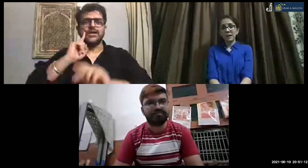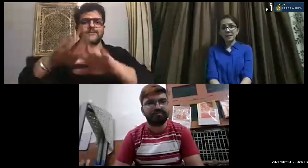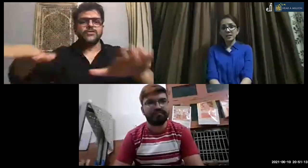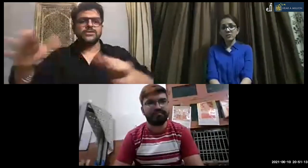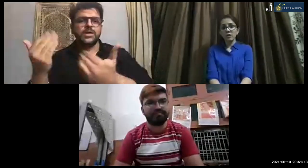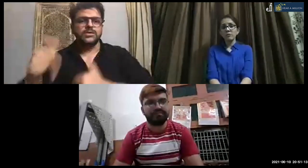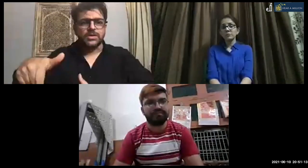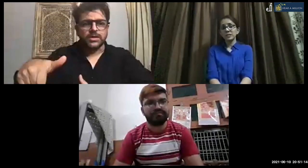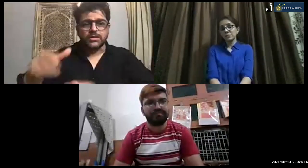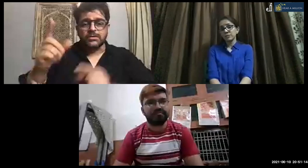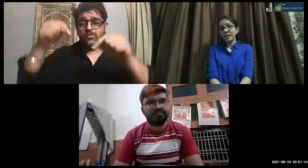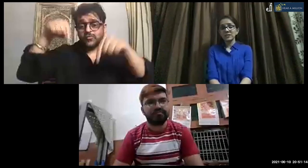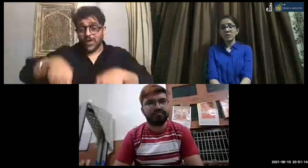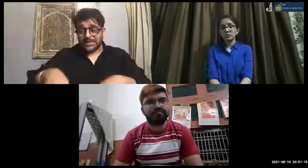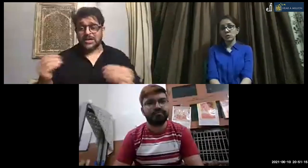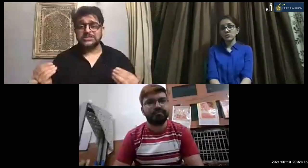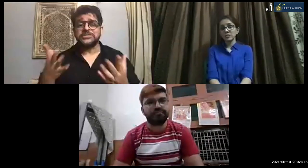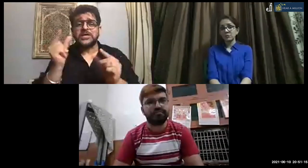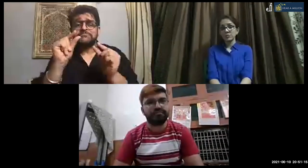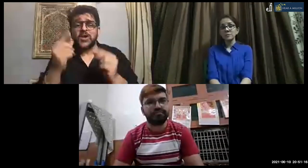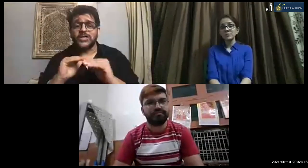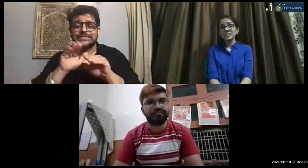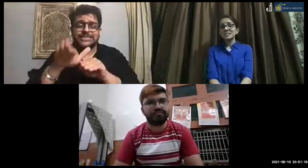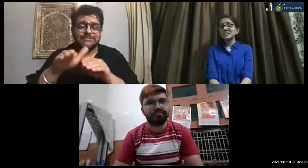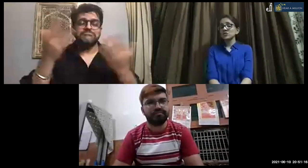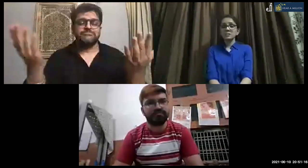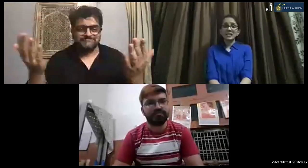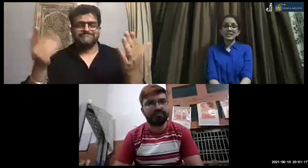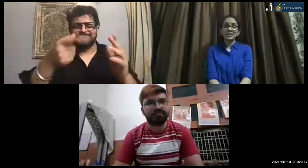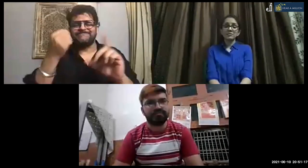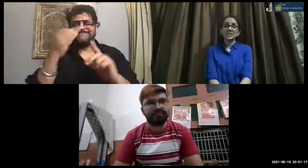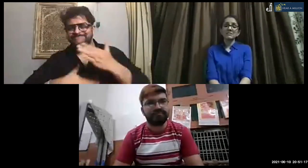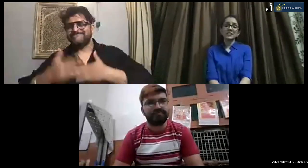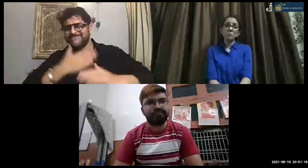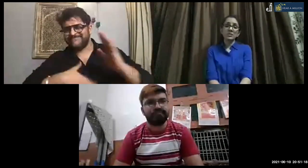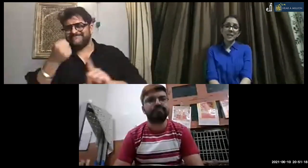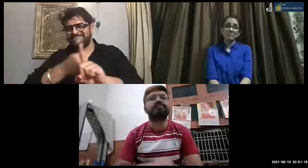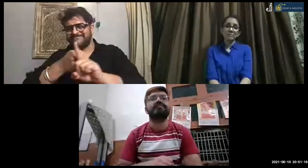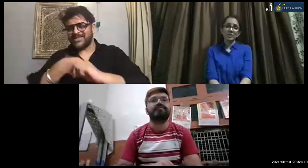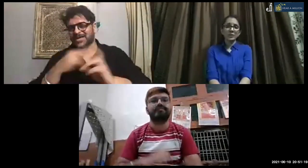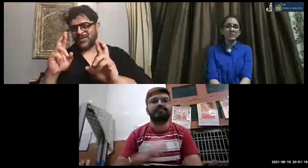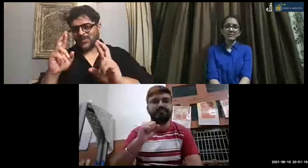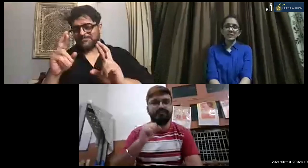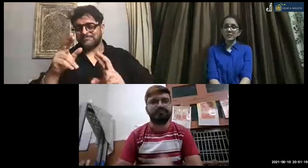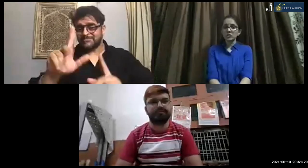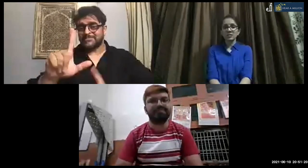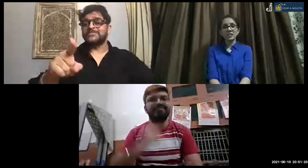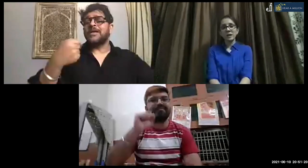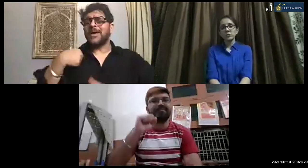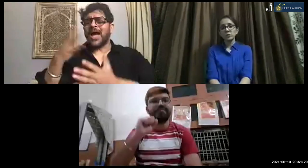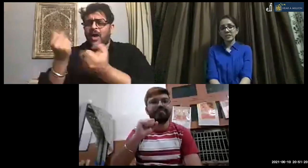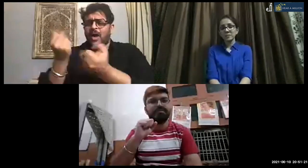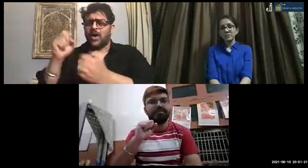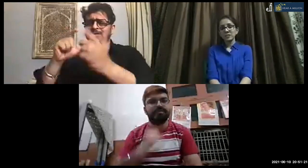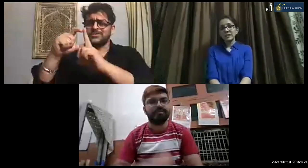deaf background of being deaf, and also about the deaf children. This is just the beginning. We've taken a very small step. We got to be very, very patient and